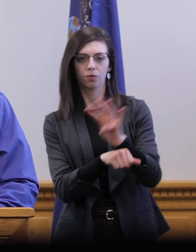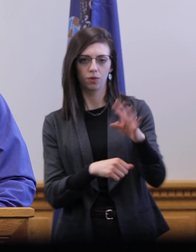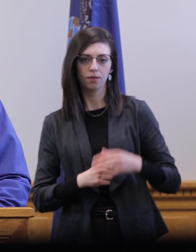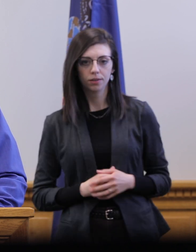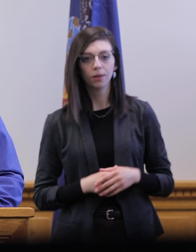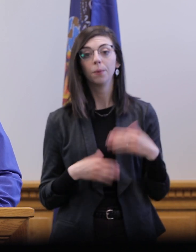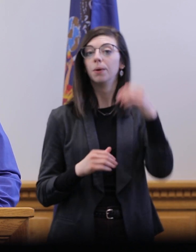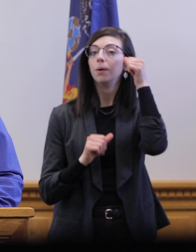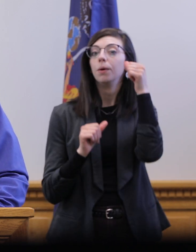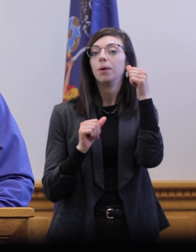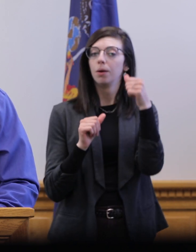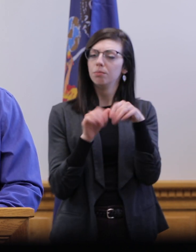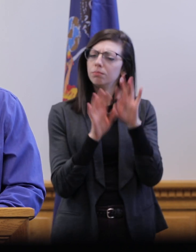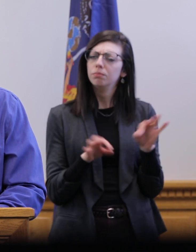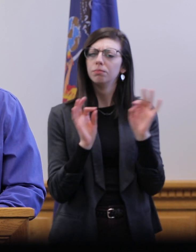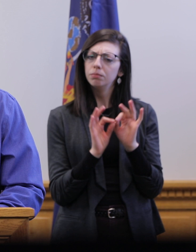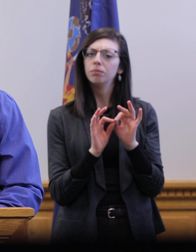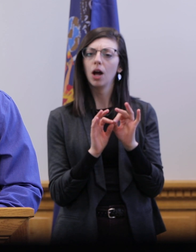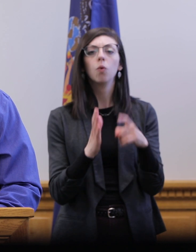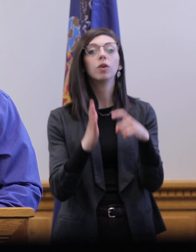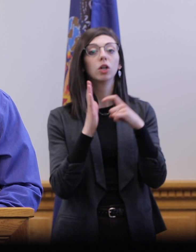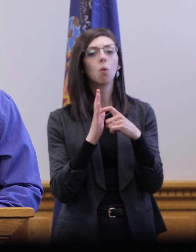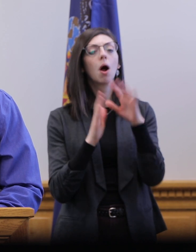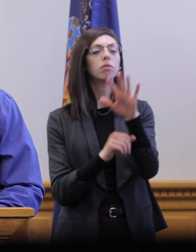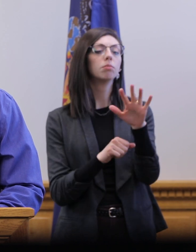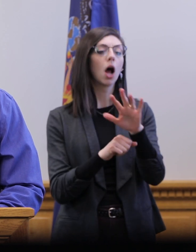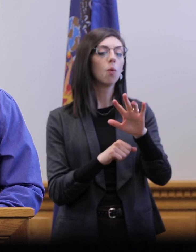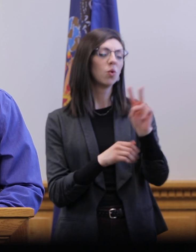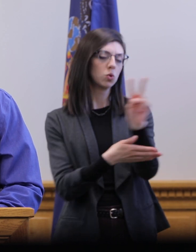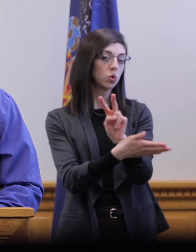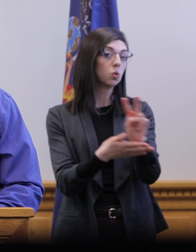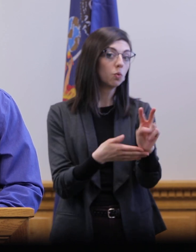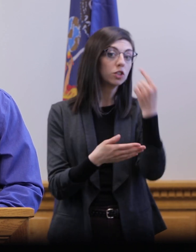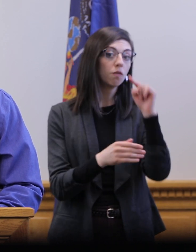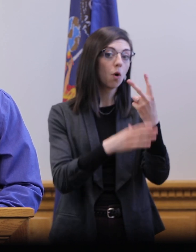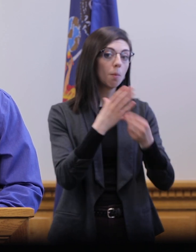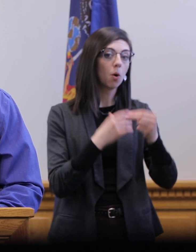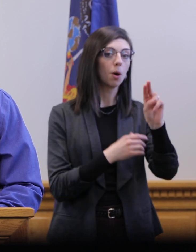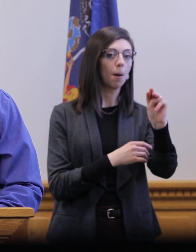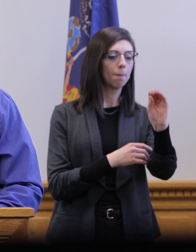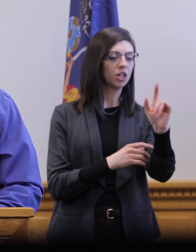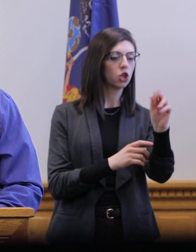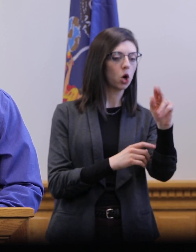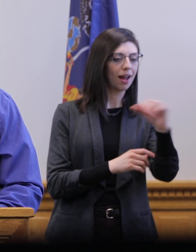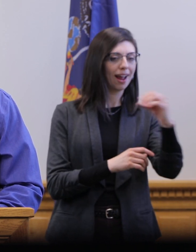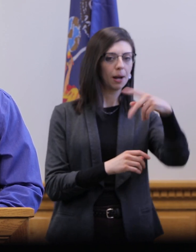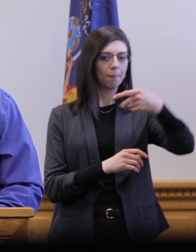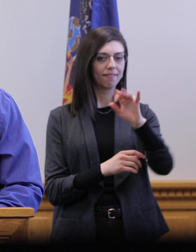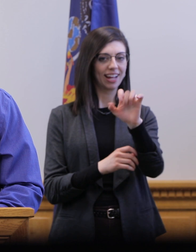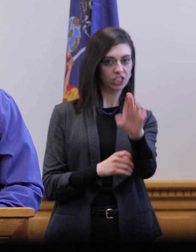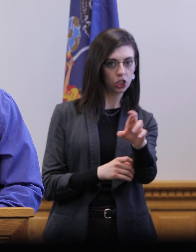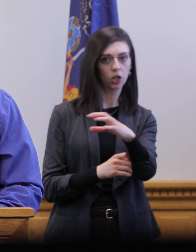It's important to remember that it takes about 2 weeks for the second dose of the Moderna and Pfizer and a single dose of Johnson & Johnson